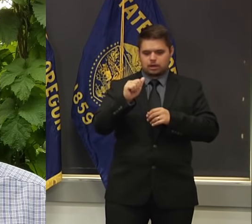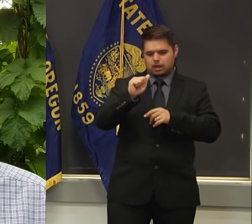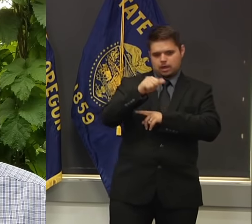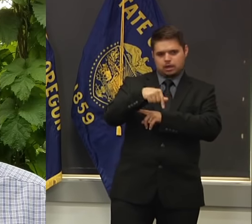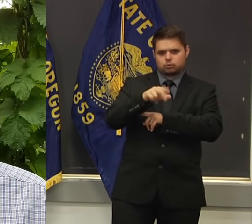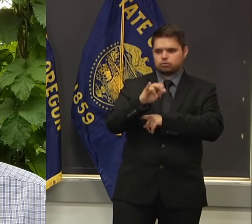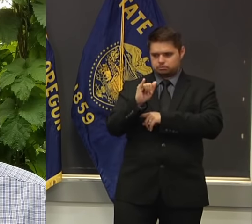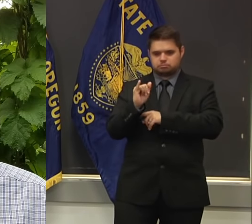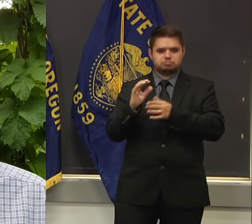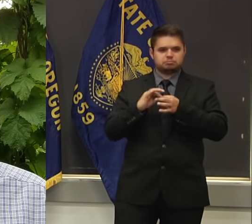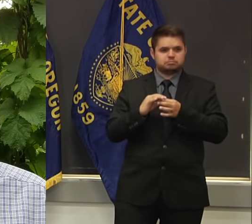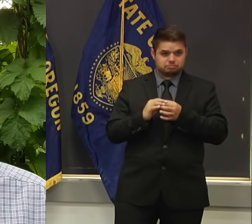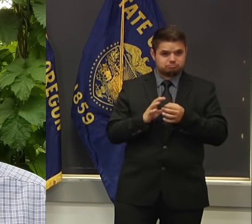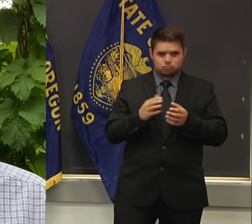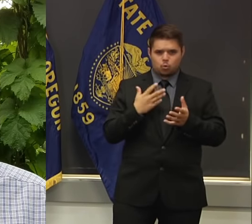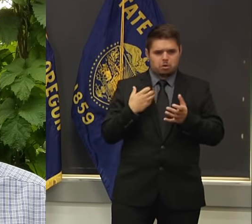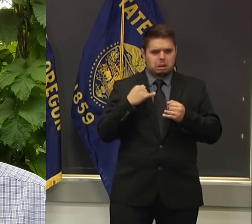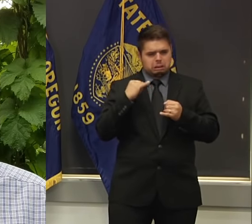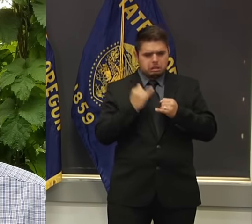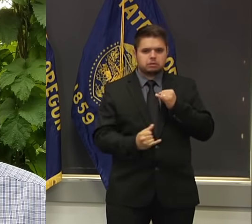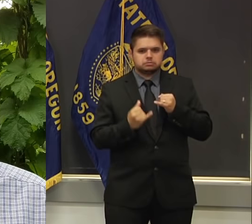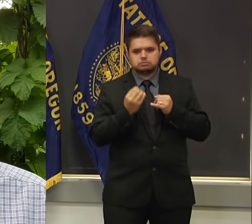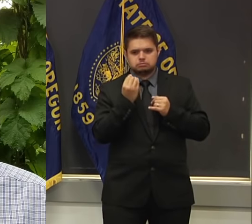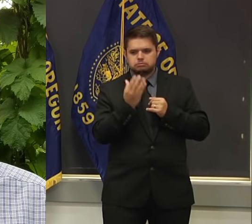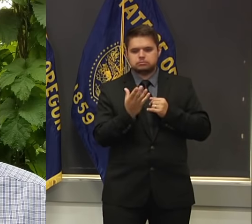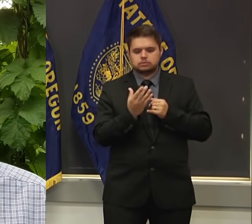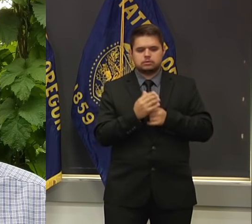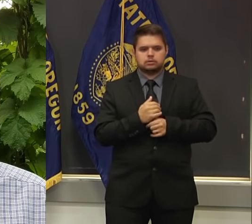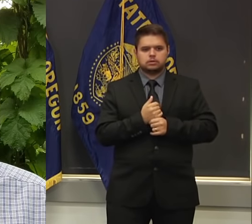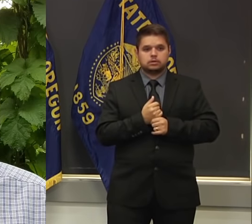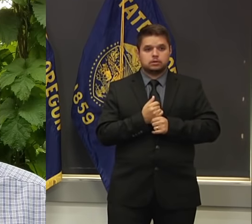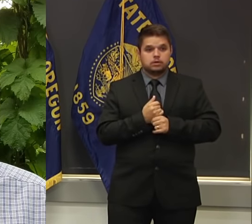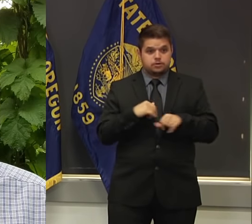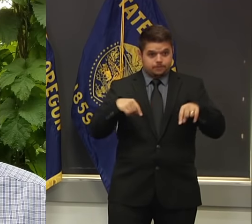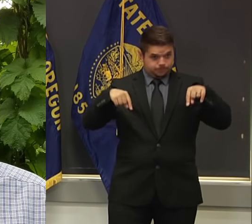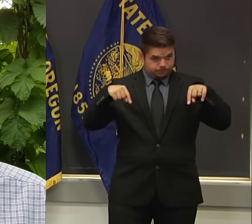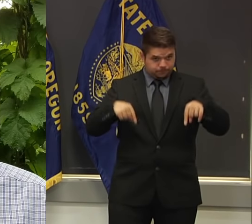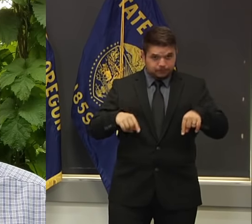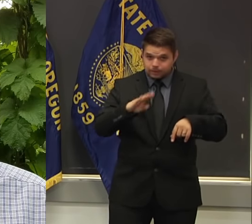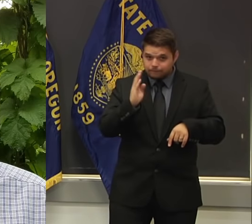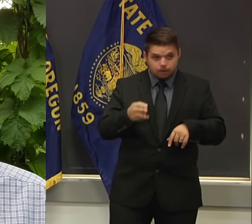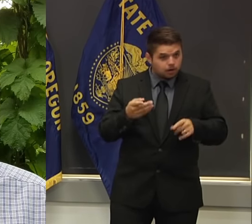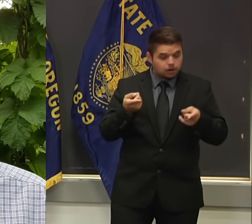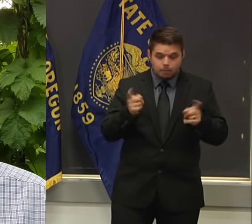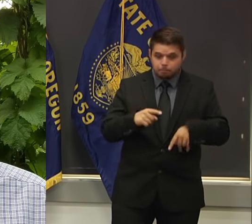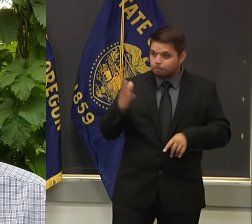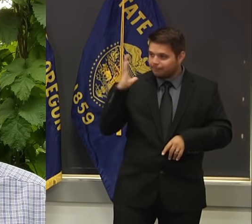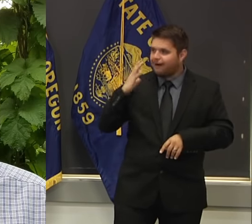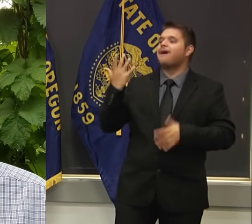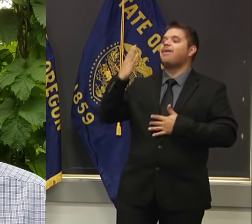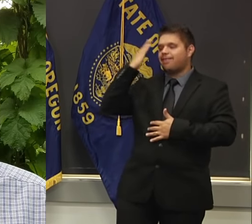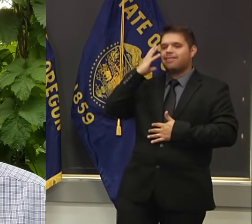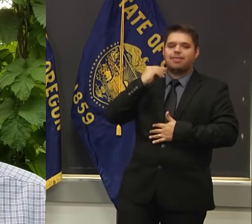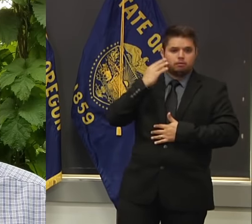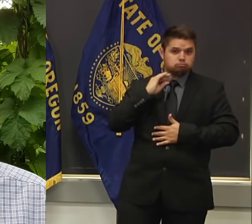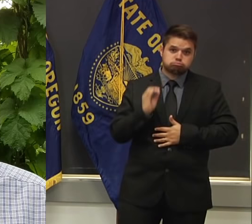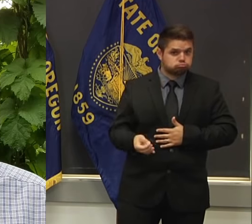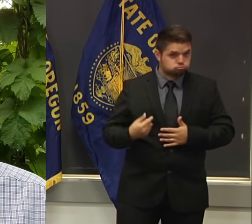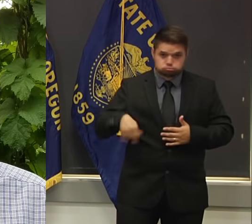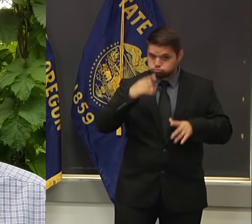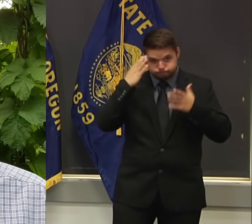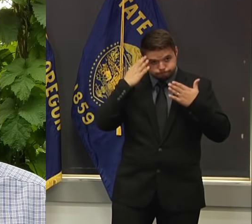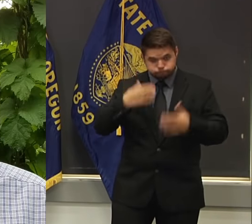One last note is while we're saying this is really unprecedented conditions, we've had record high concentrations of smoke